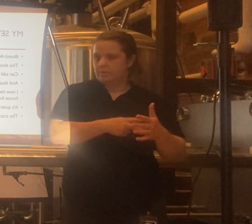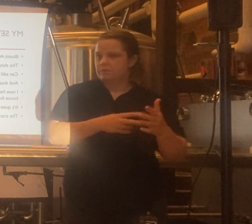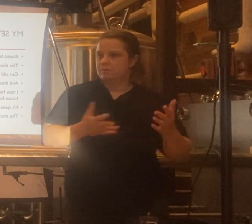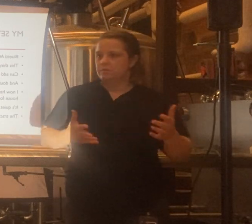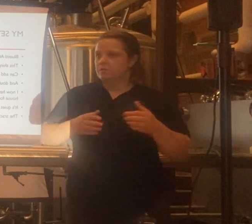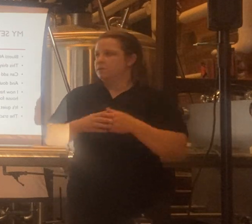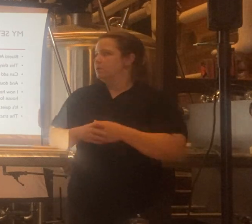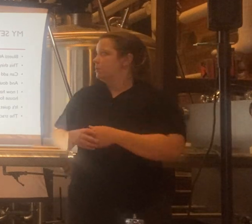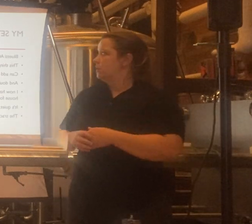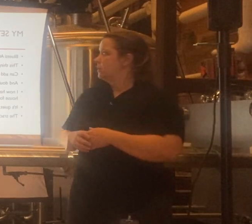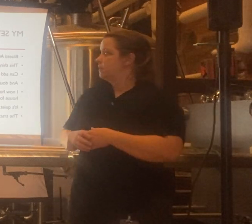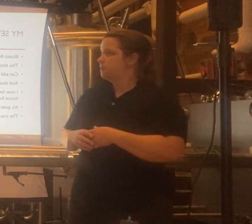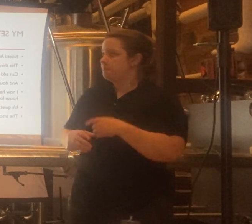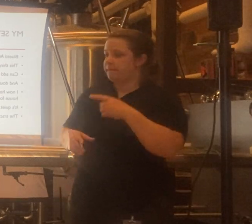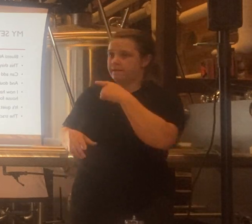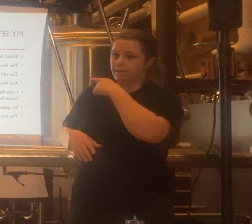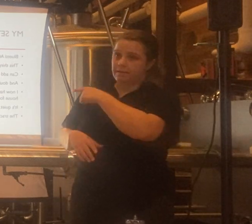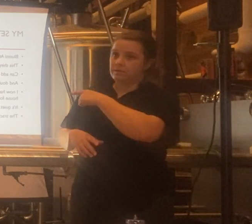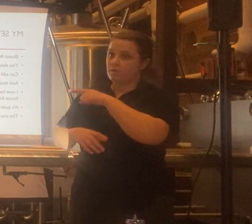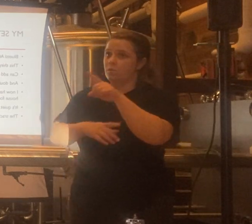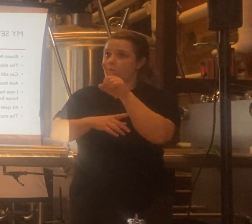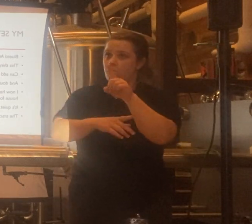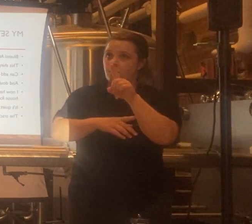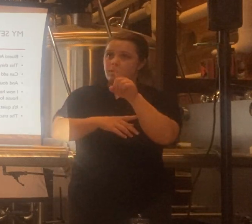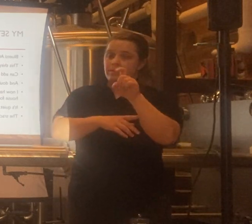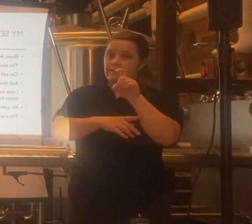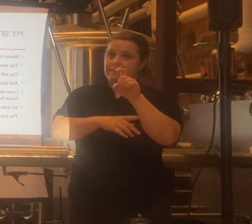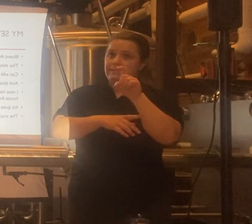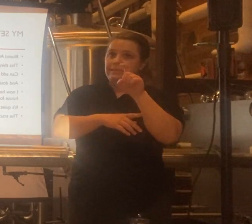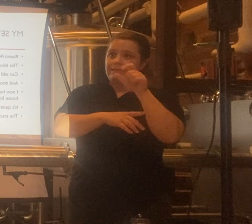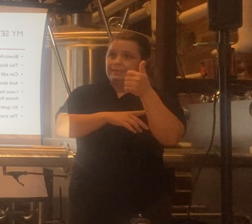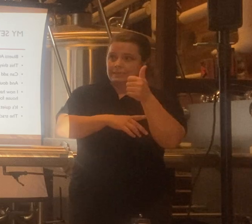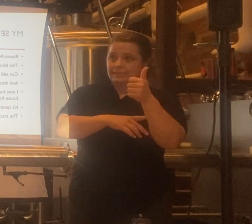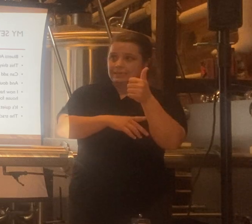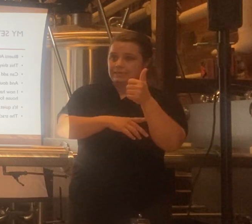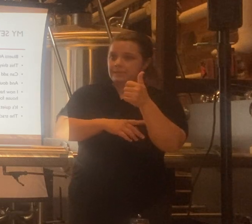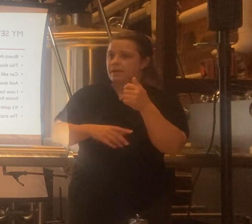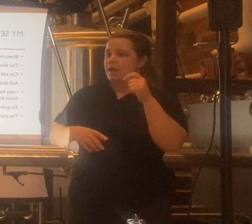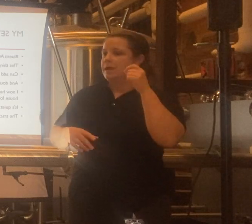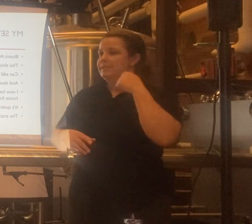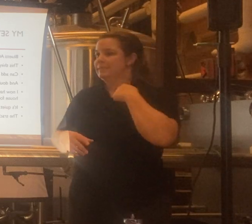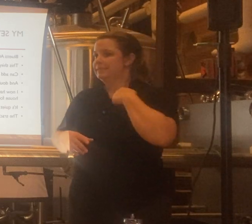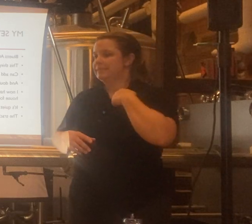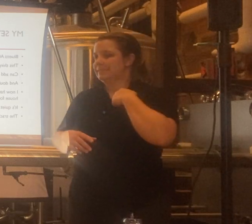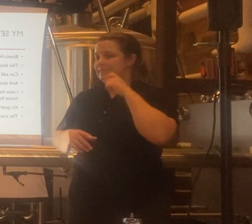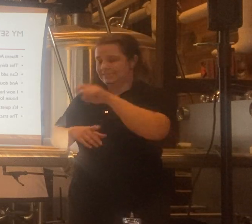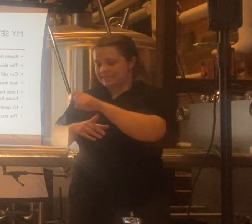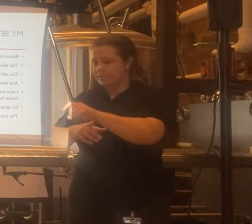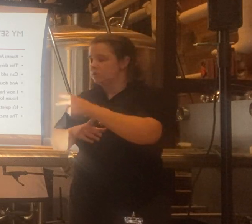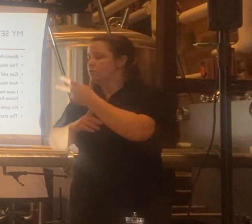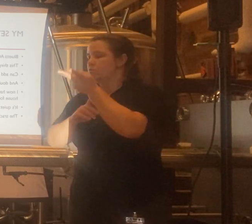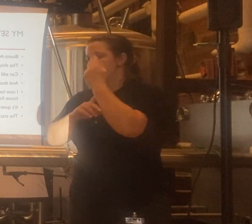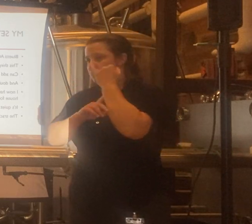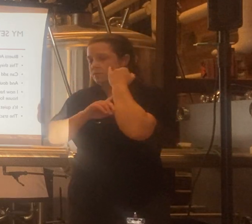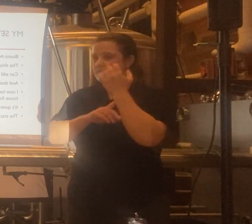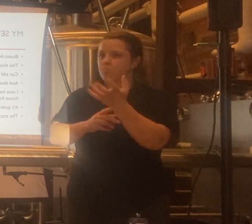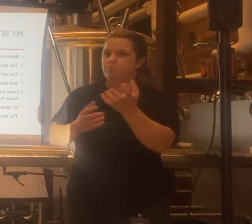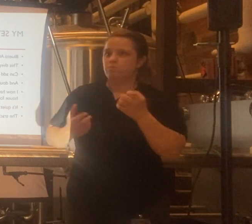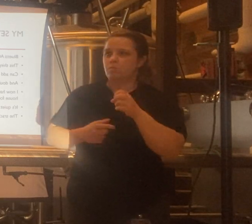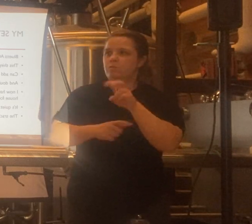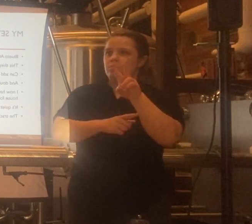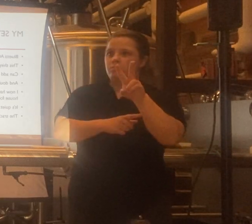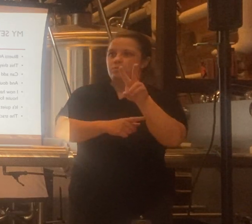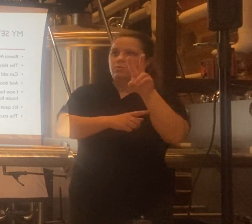have 110. I will not get 220 out of this. I need 2 of these to get 220. But there's the mini split plugged into